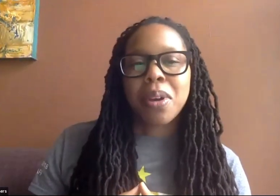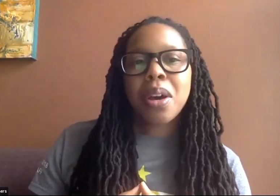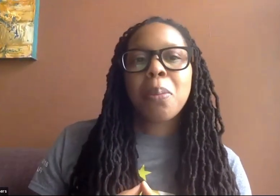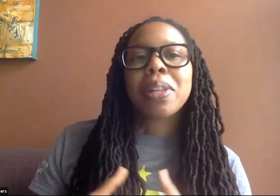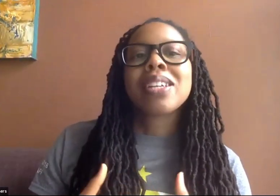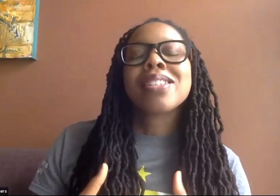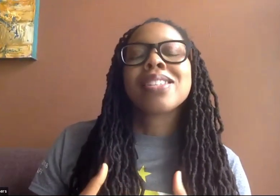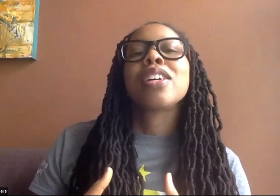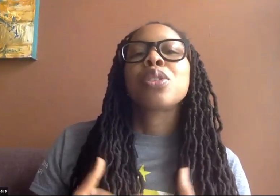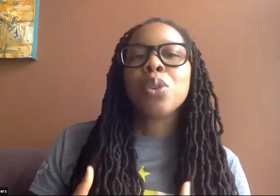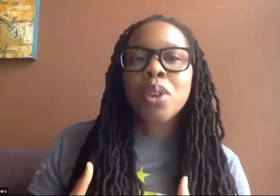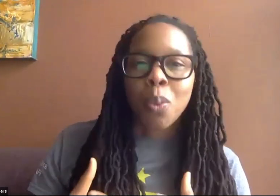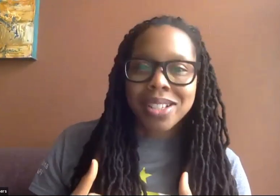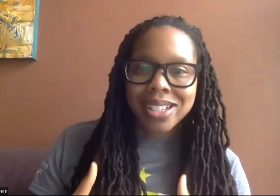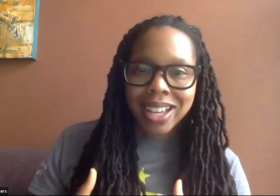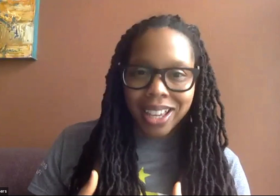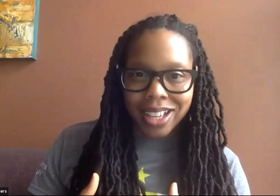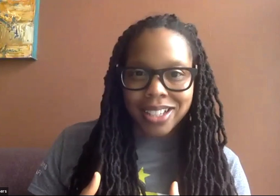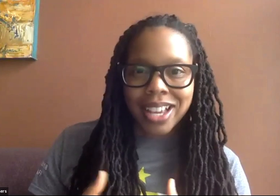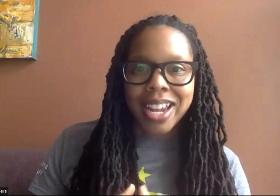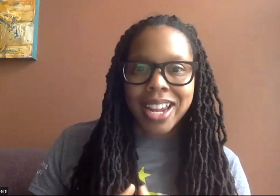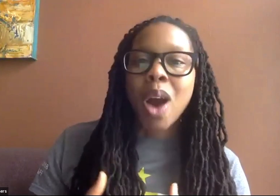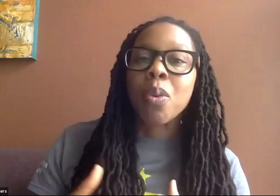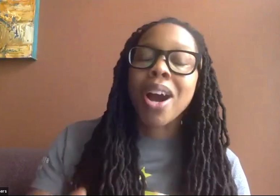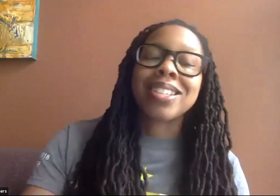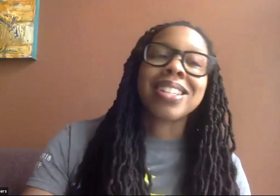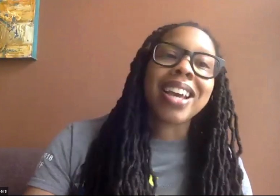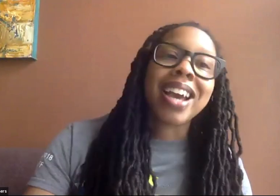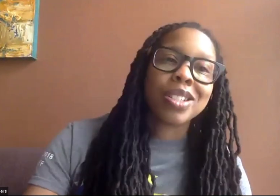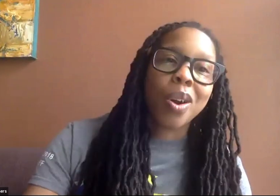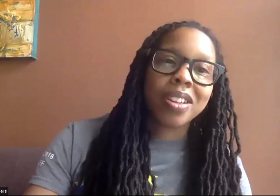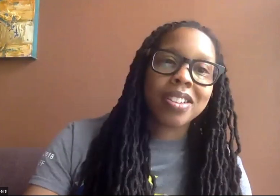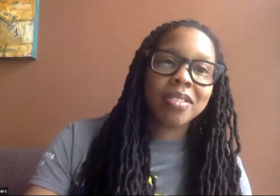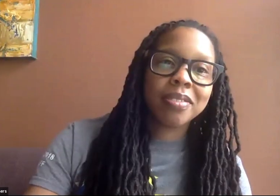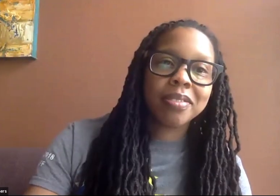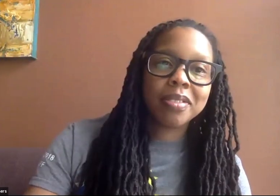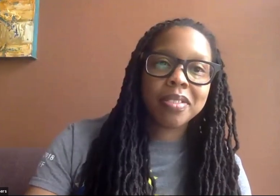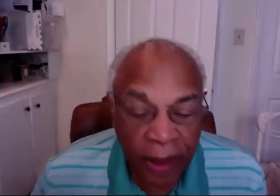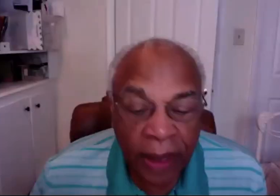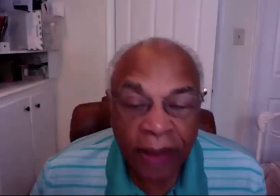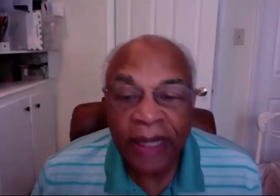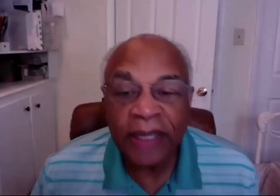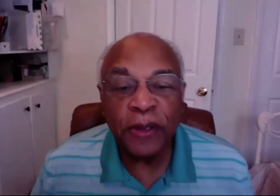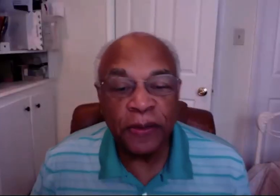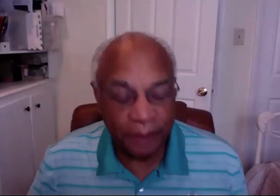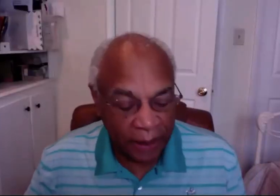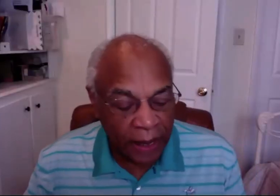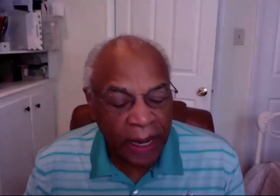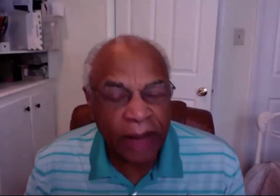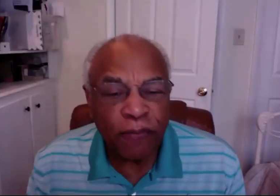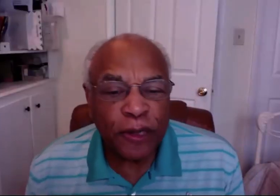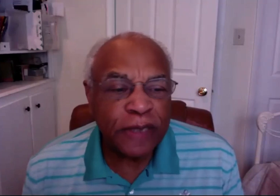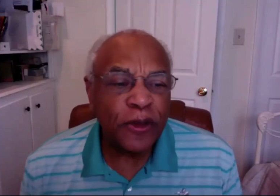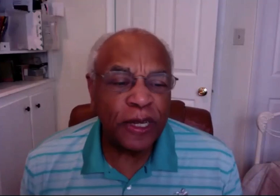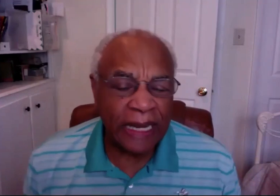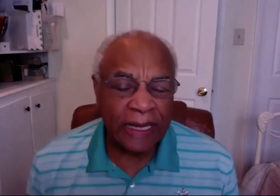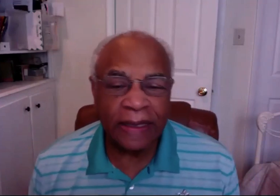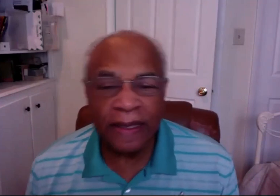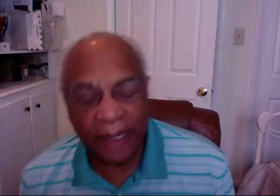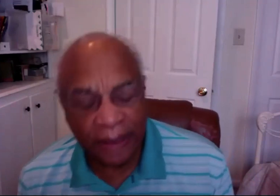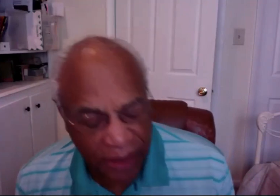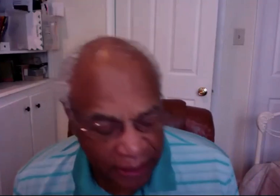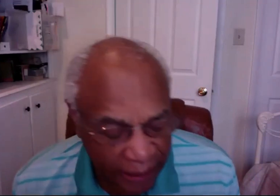time, please tell us who and what SNCC is and how and why SNCC got started. Thank you. First of all,